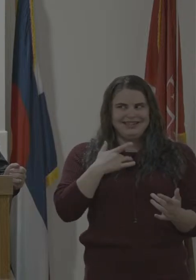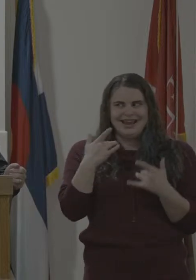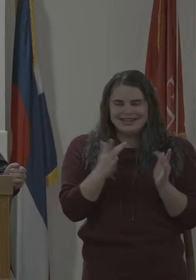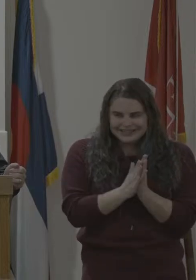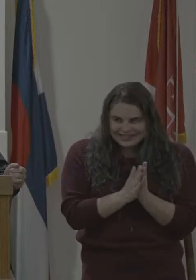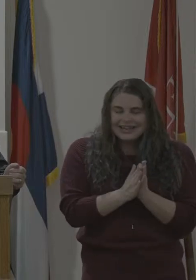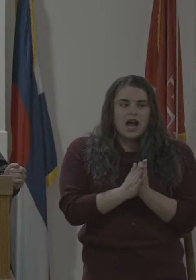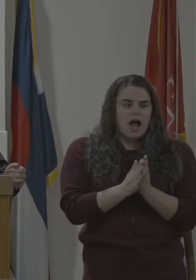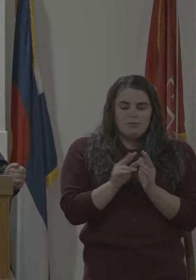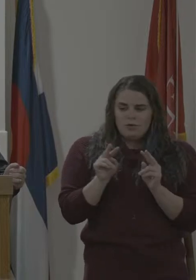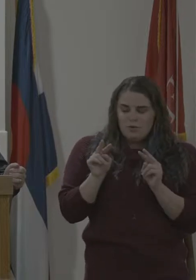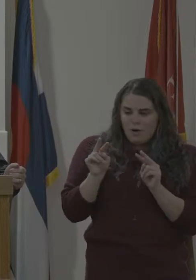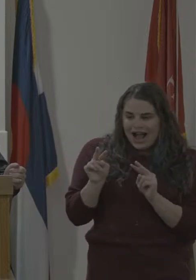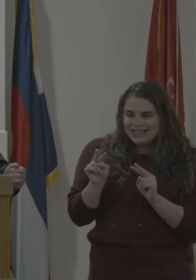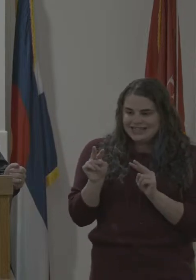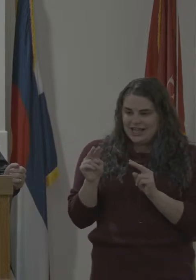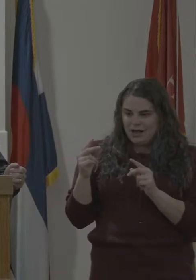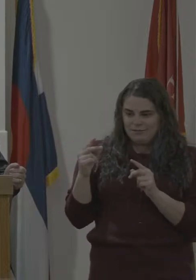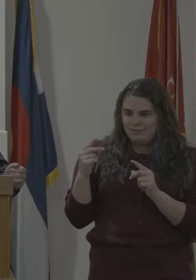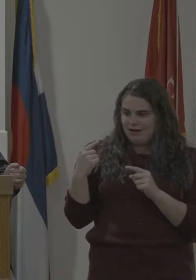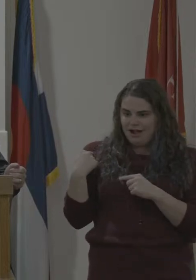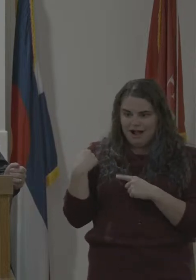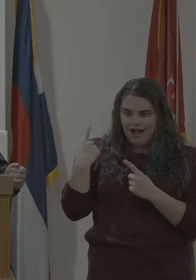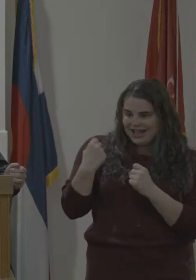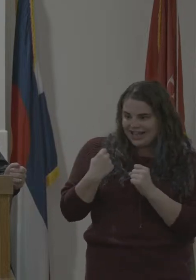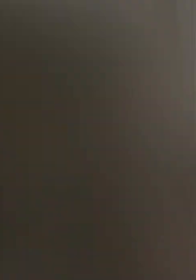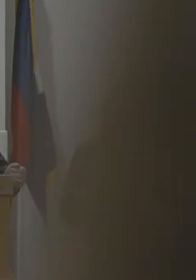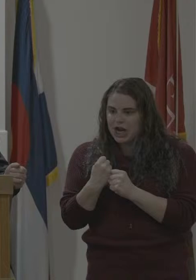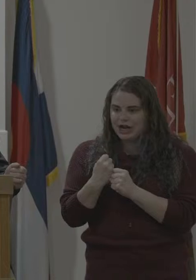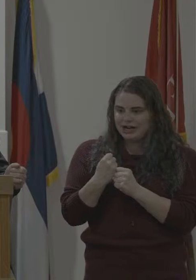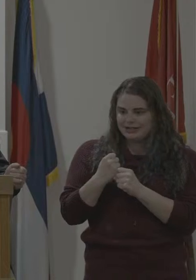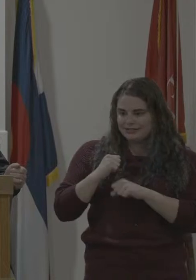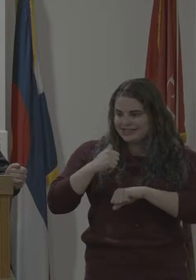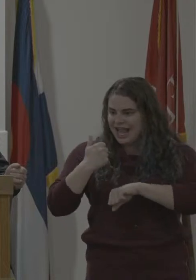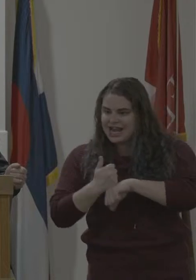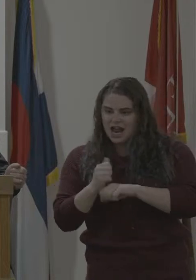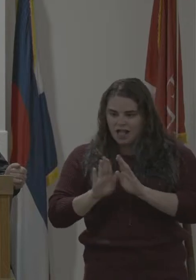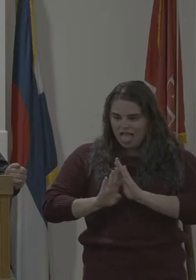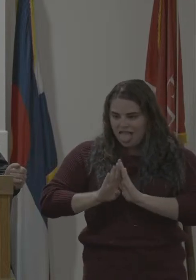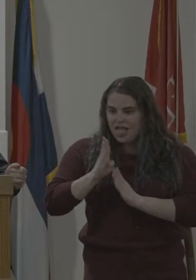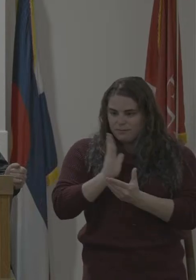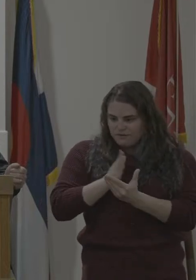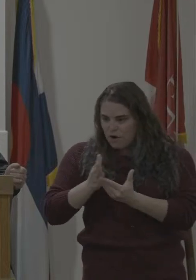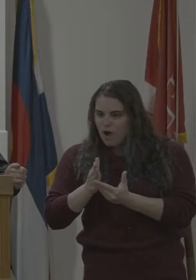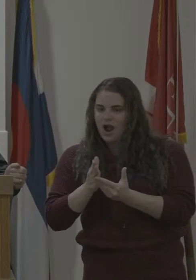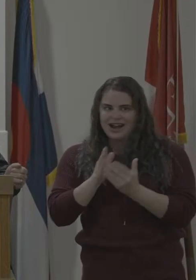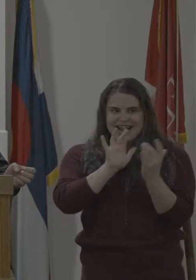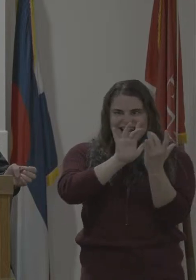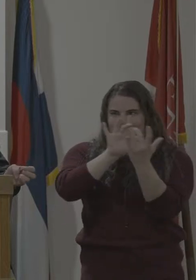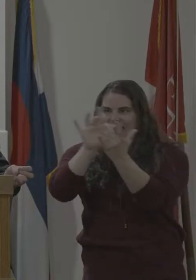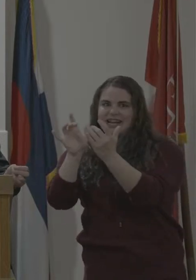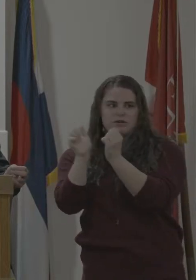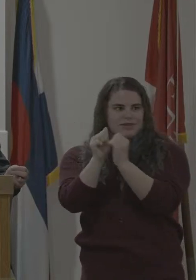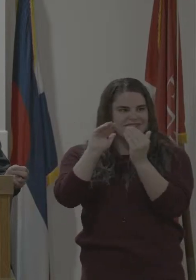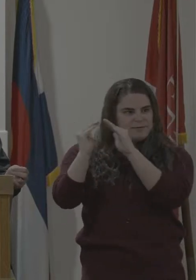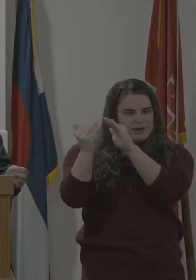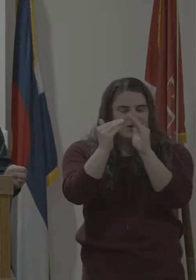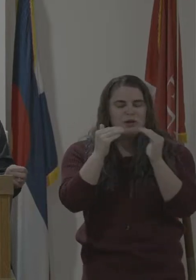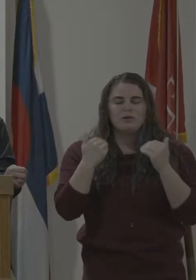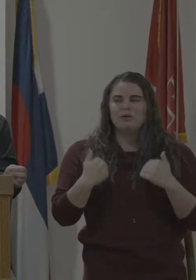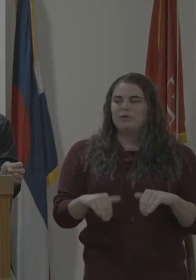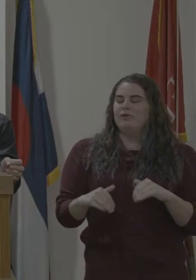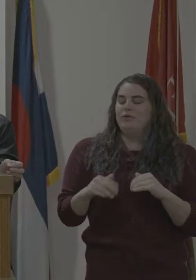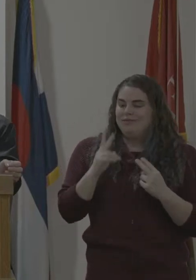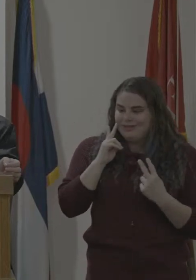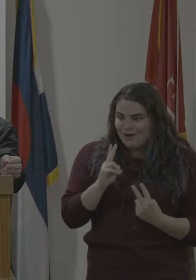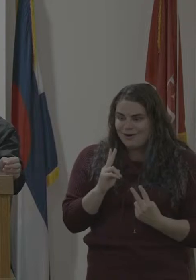I'm watching them go over the last year or two, kind of building their portfolios, building networking, really kind of connecting with the community. And